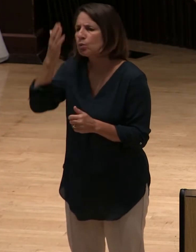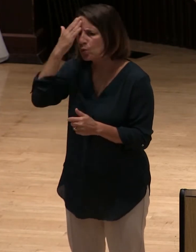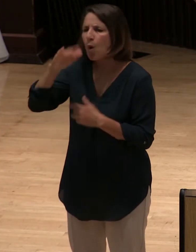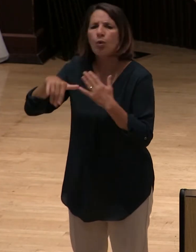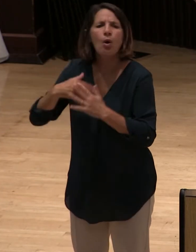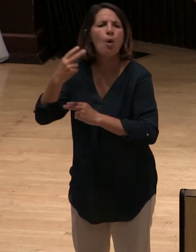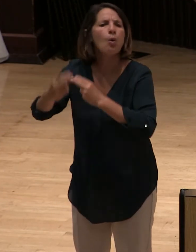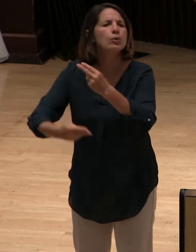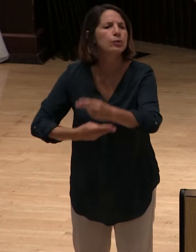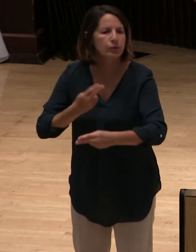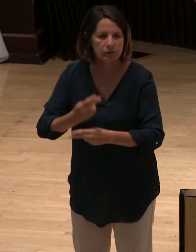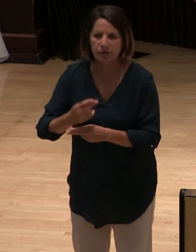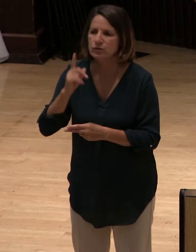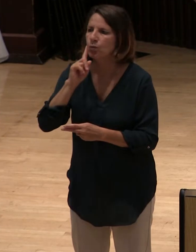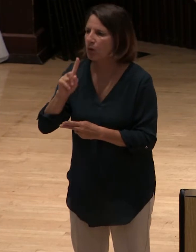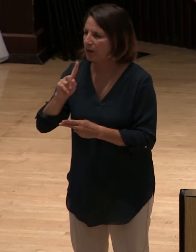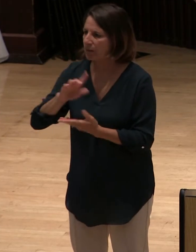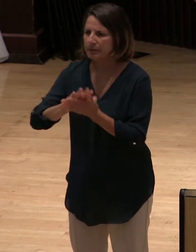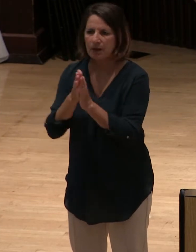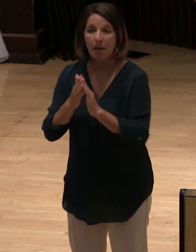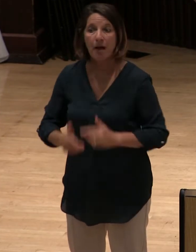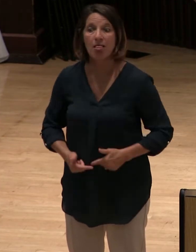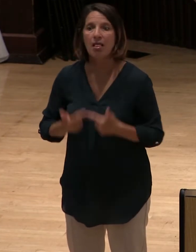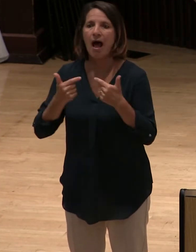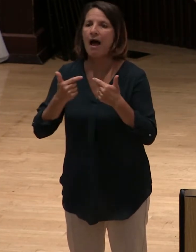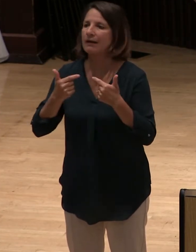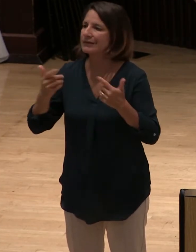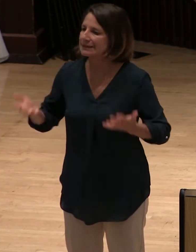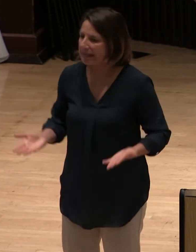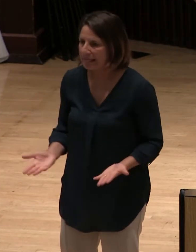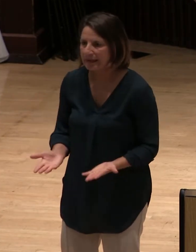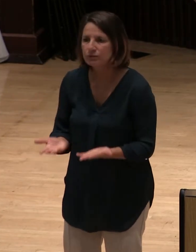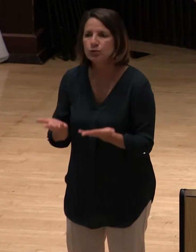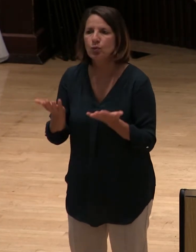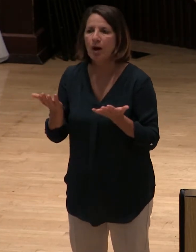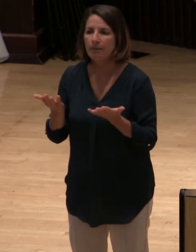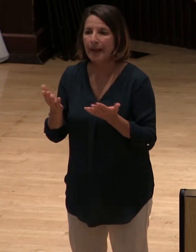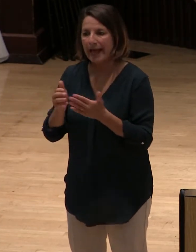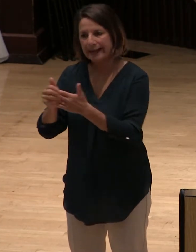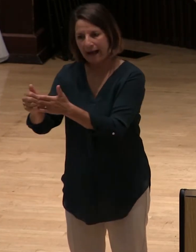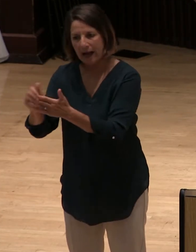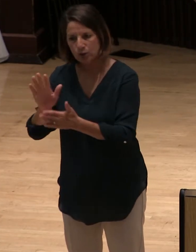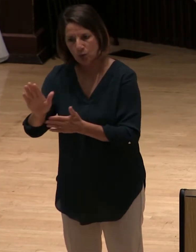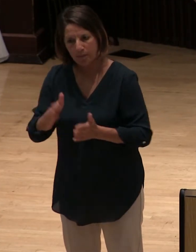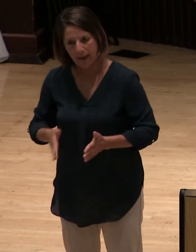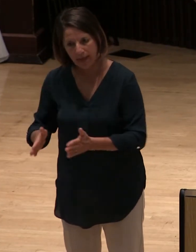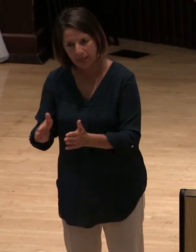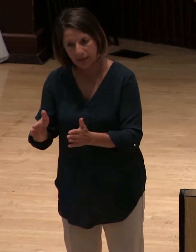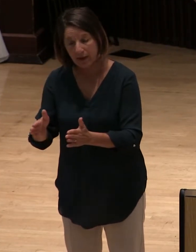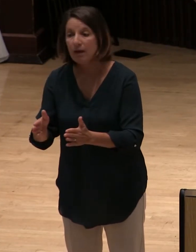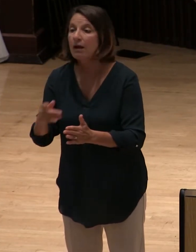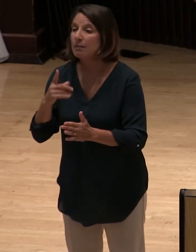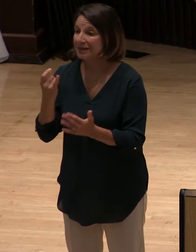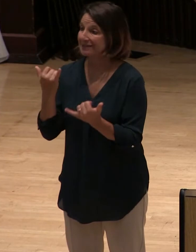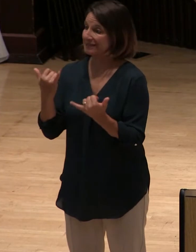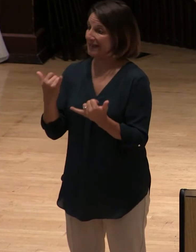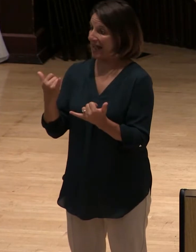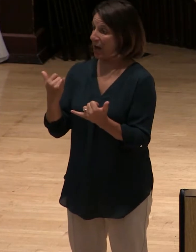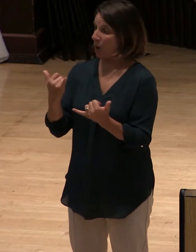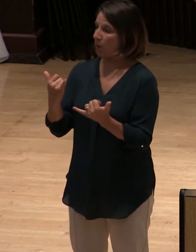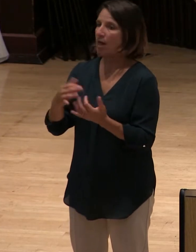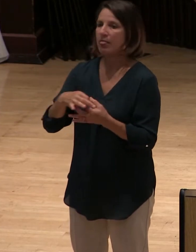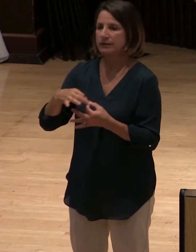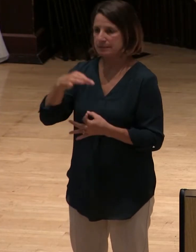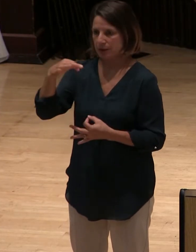come alive and lift you up and guide you in your path, because now your spirit is in control.